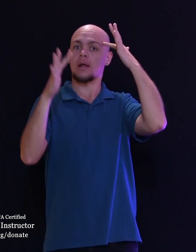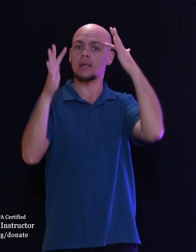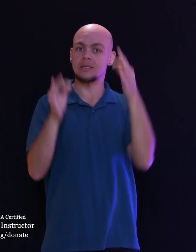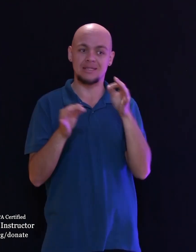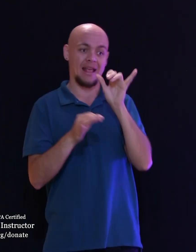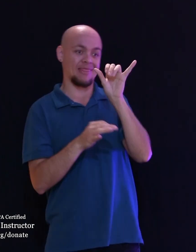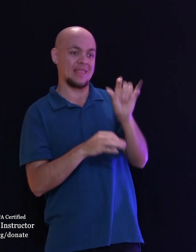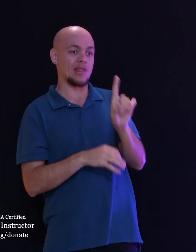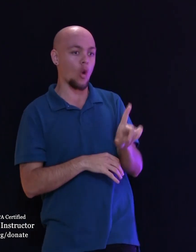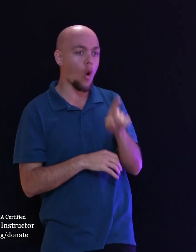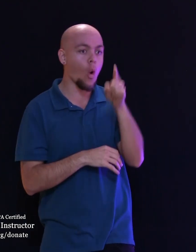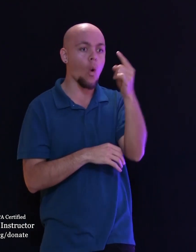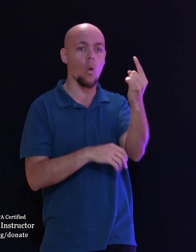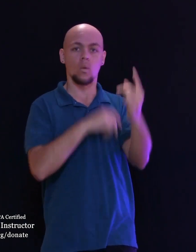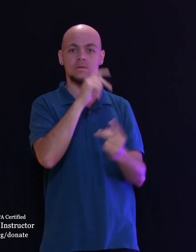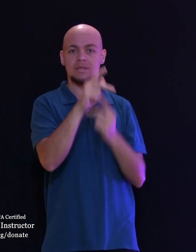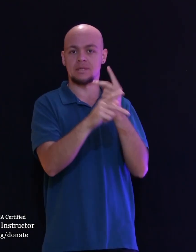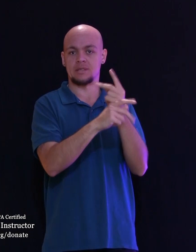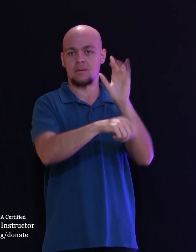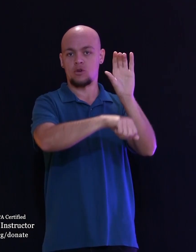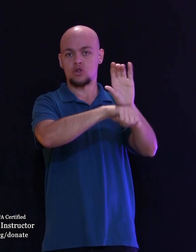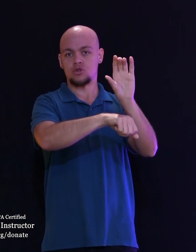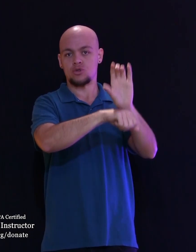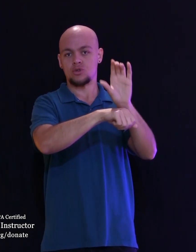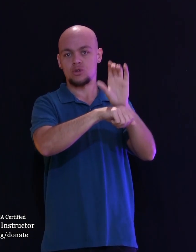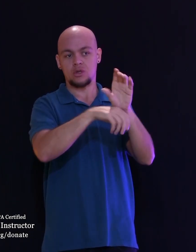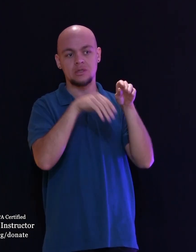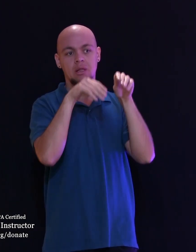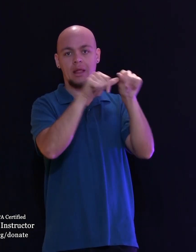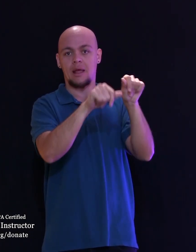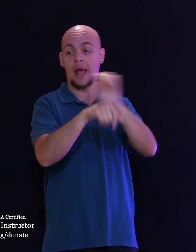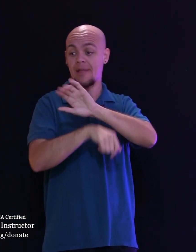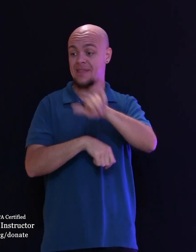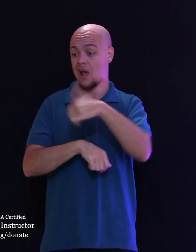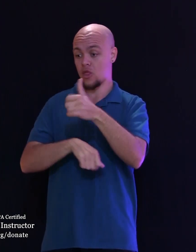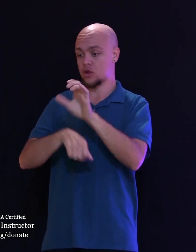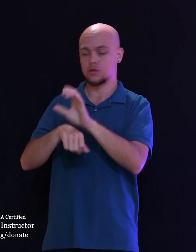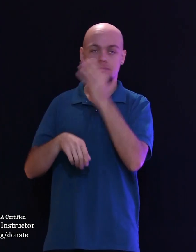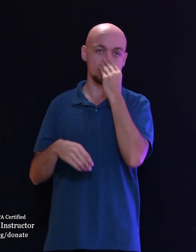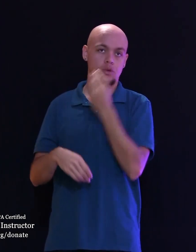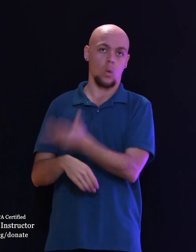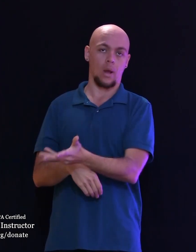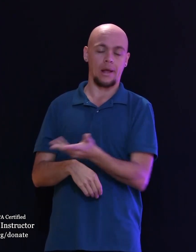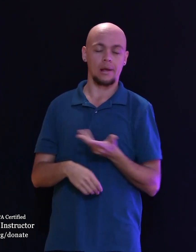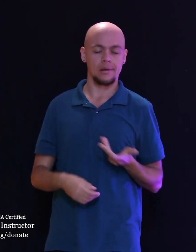decide that that's the only kind of church that deserves to be around and all the other ones don't count?